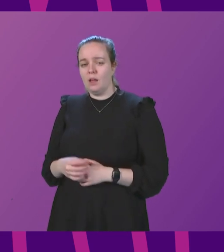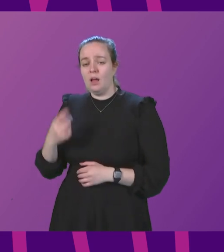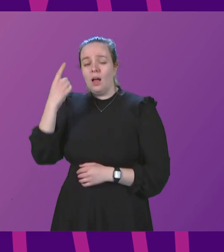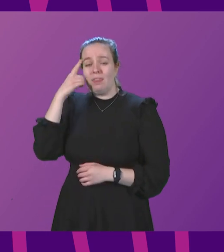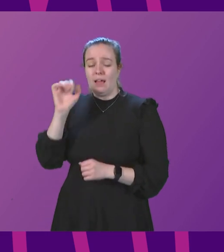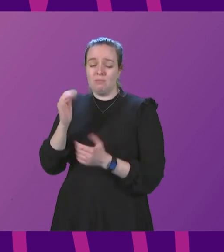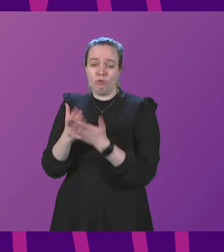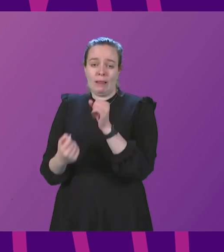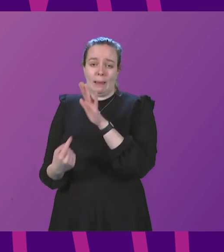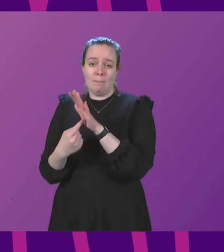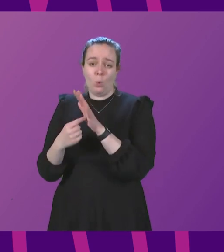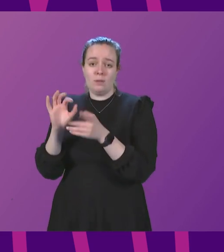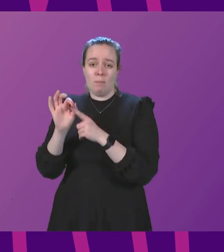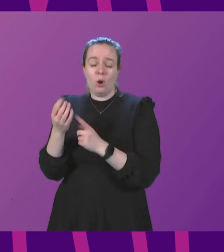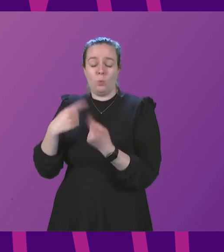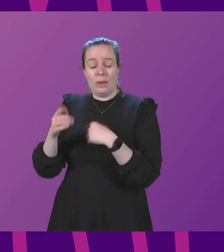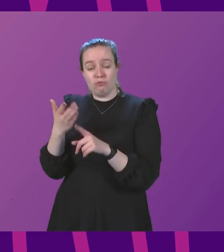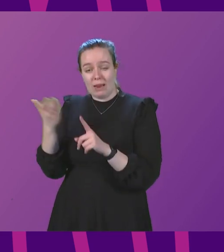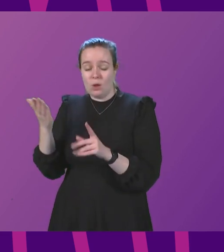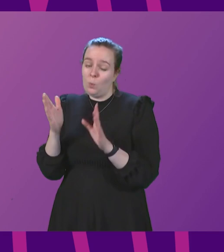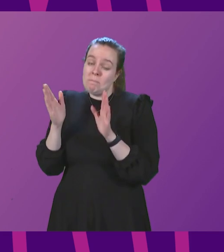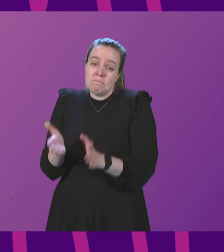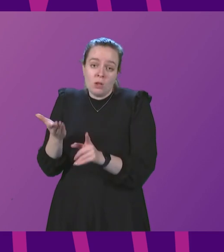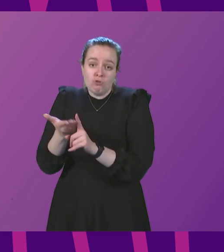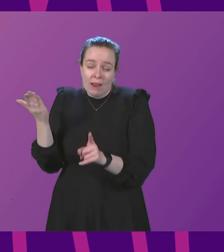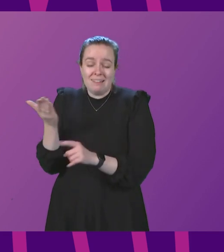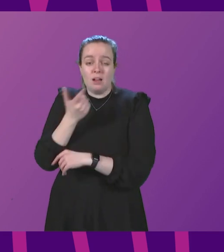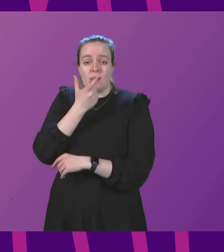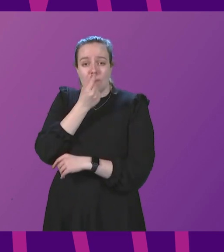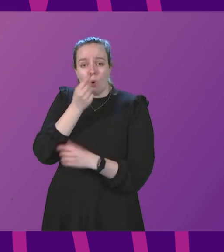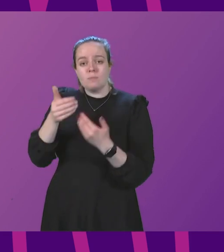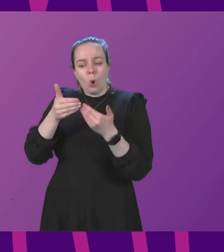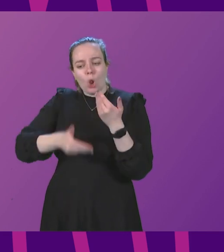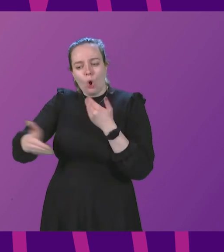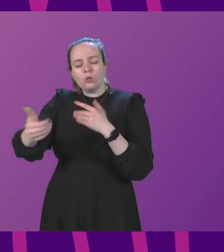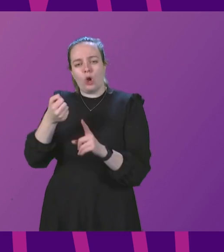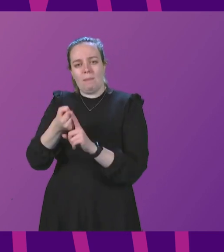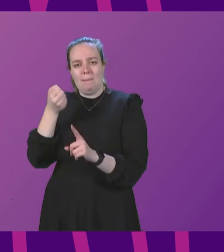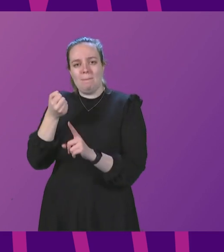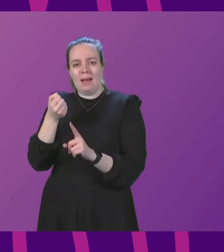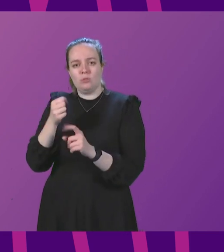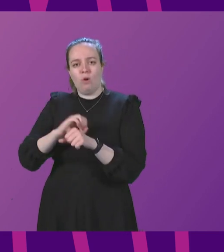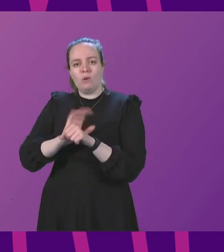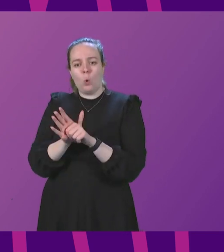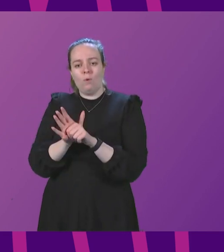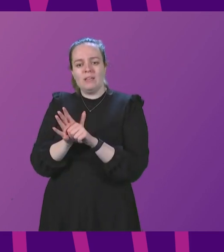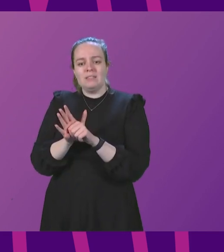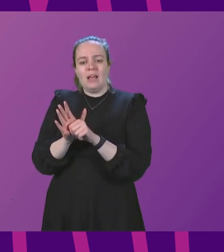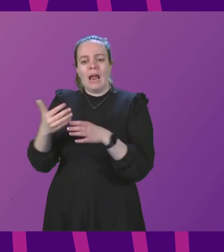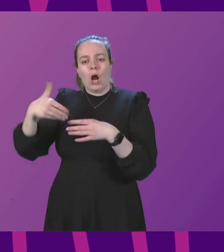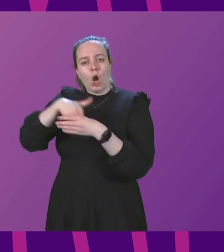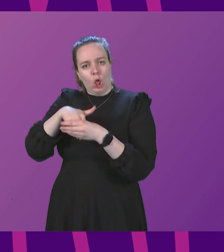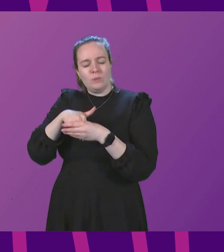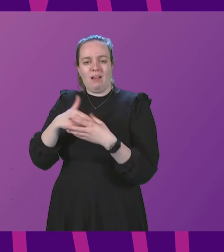a really important point we must recognise the possible longer term impacts of COVID-19 including